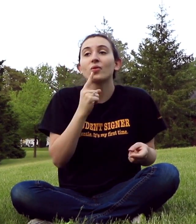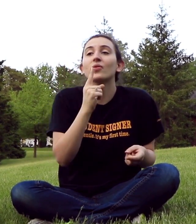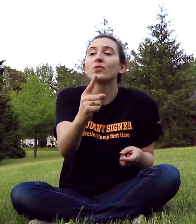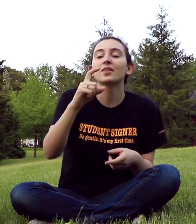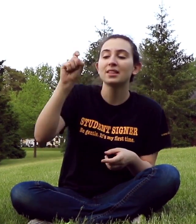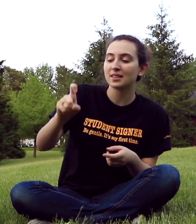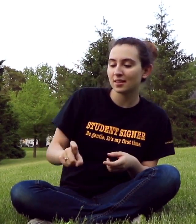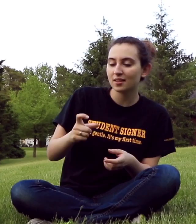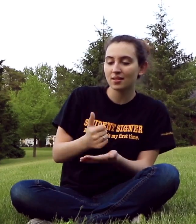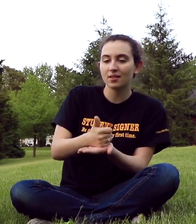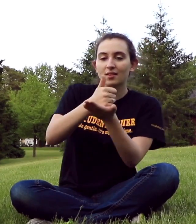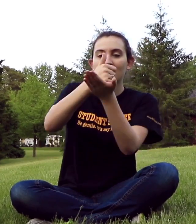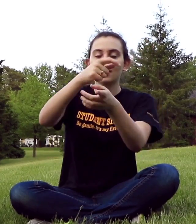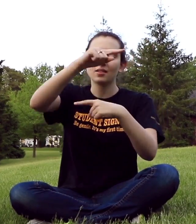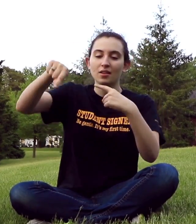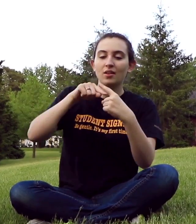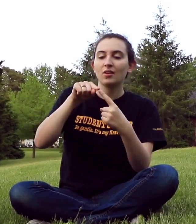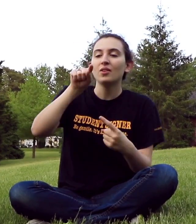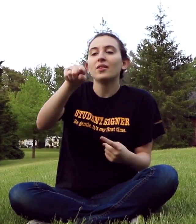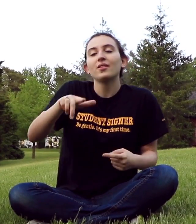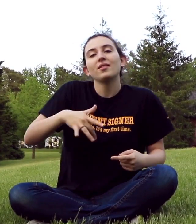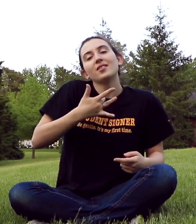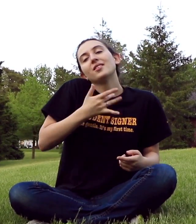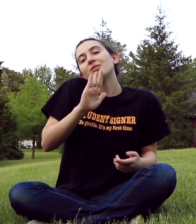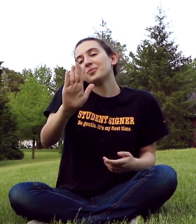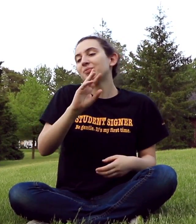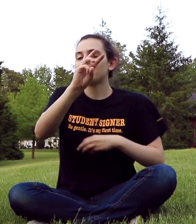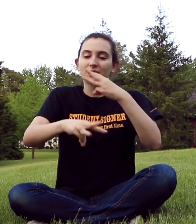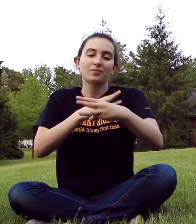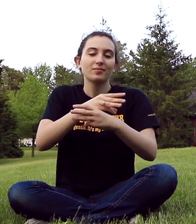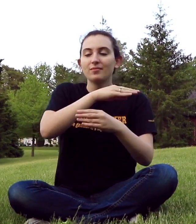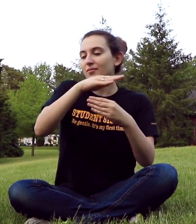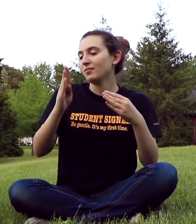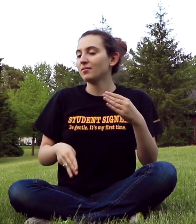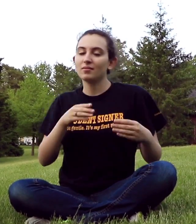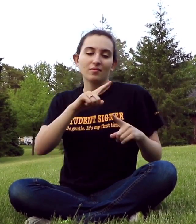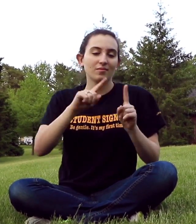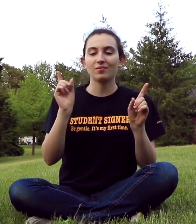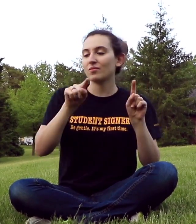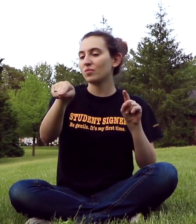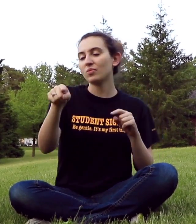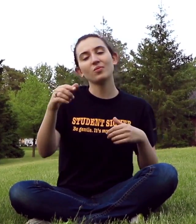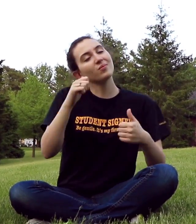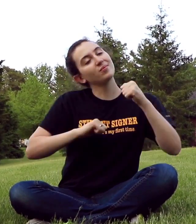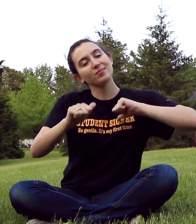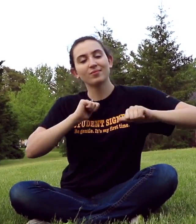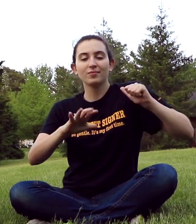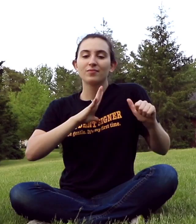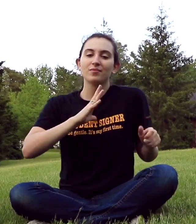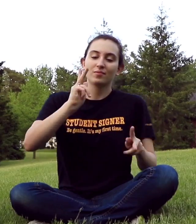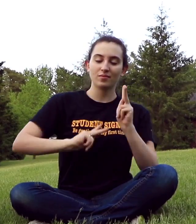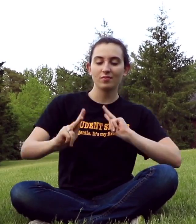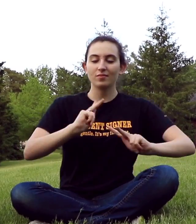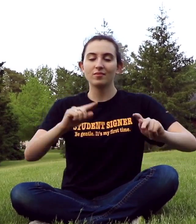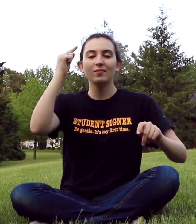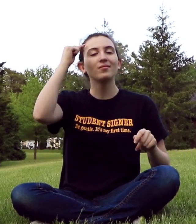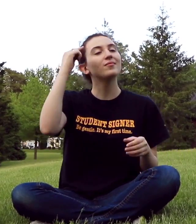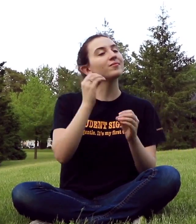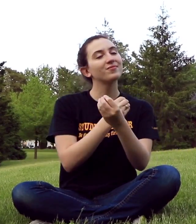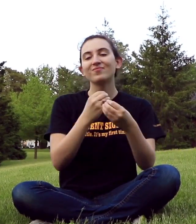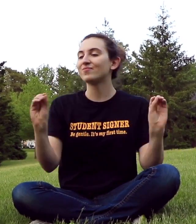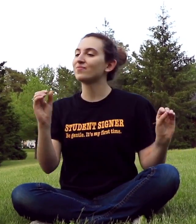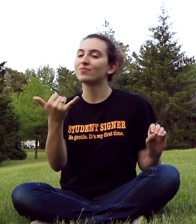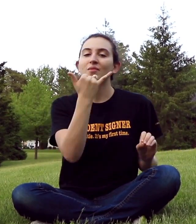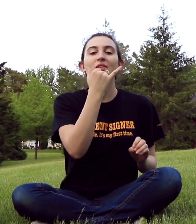ever really crash or even make a sound? When you're falling in a forest and there's nobody around, do you ever really crash or